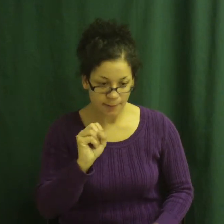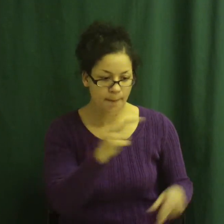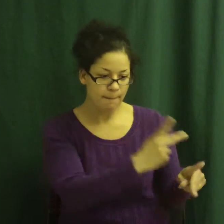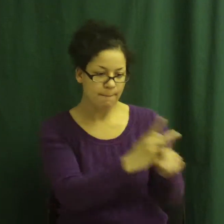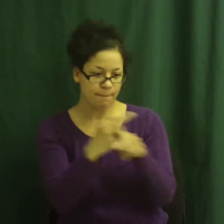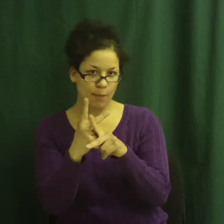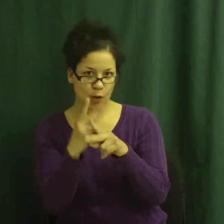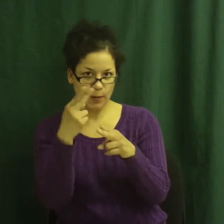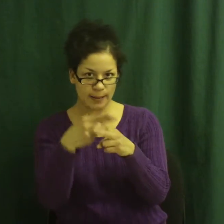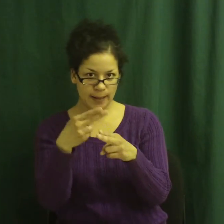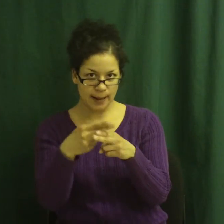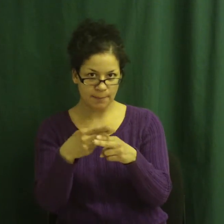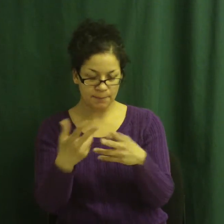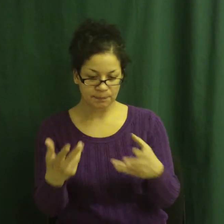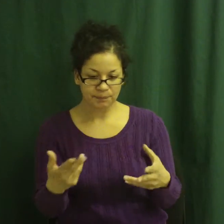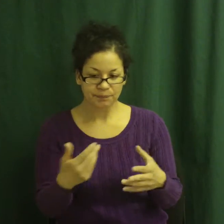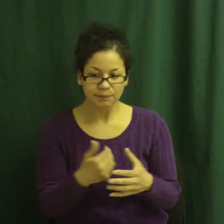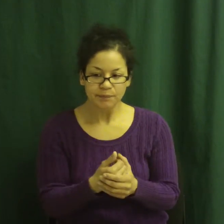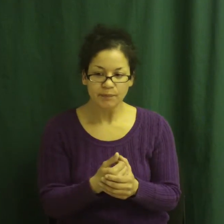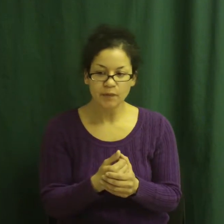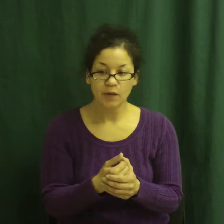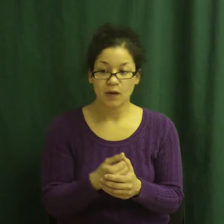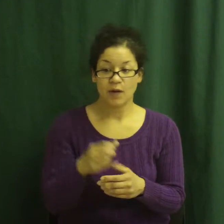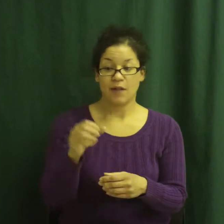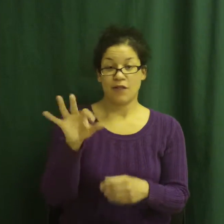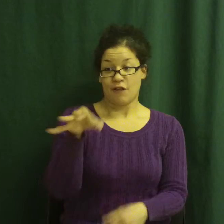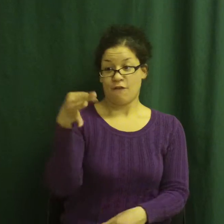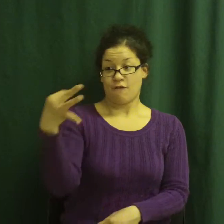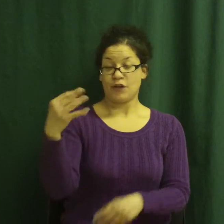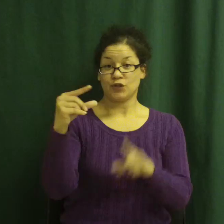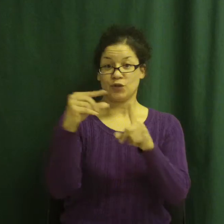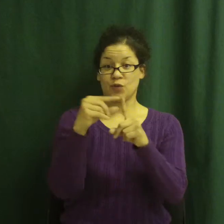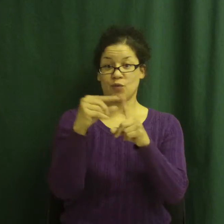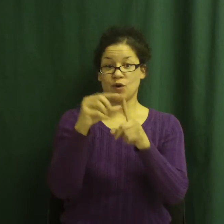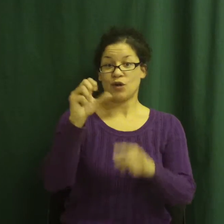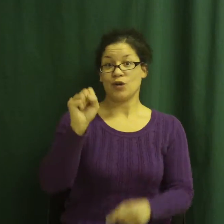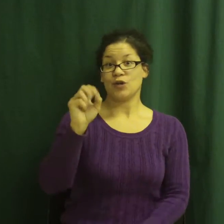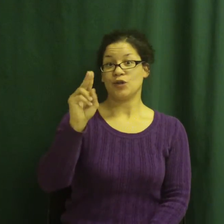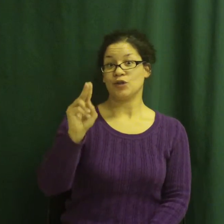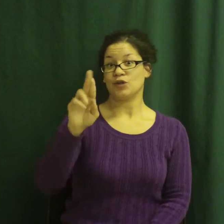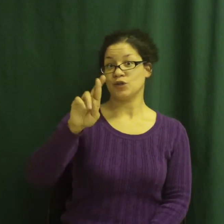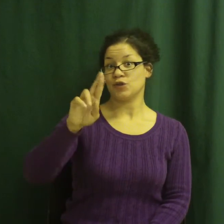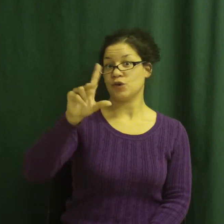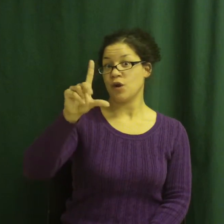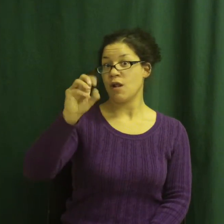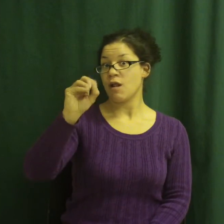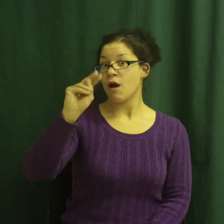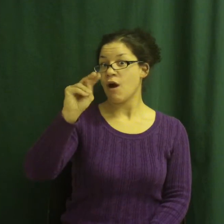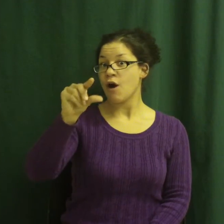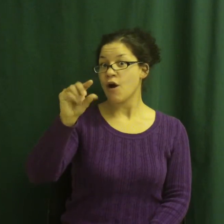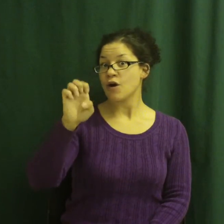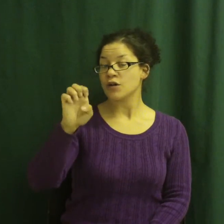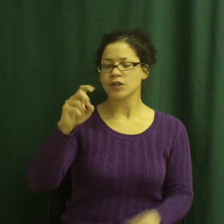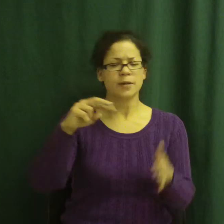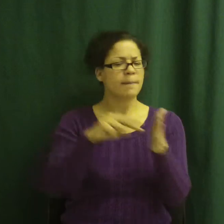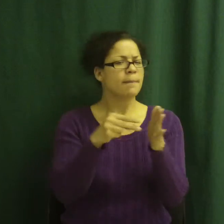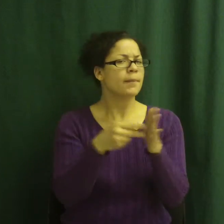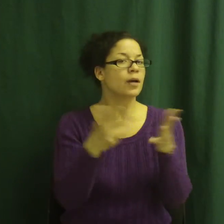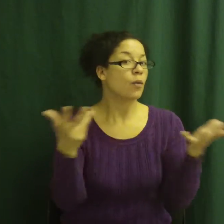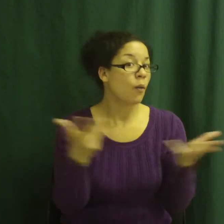During the 1300s, people didn't want to waste any food, so they often put